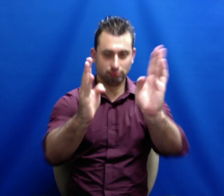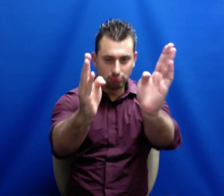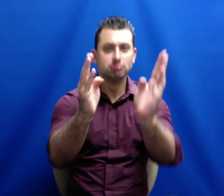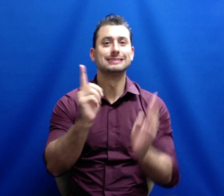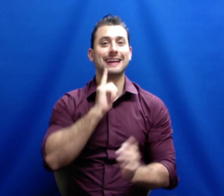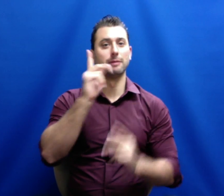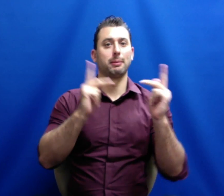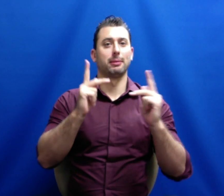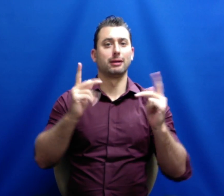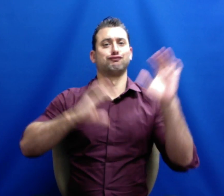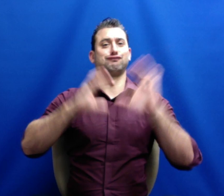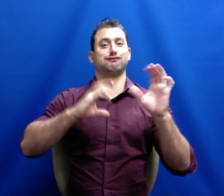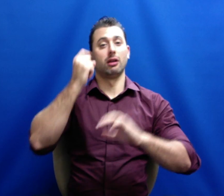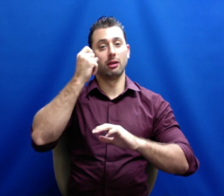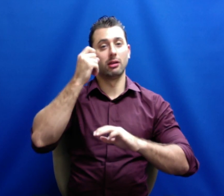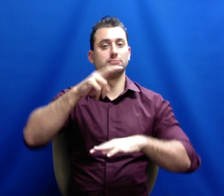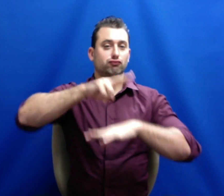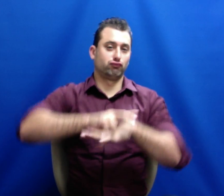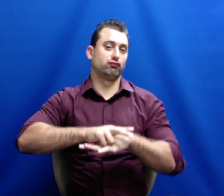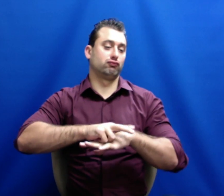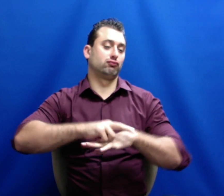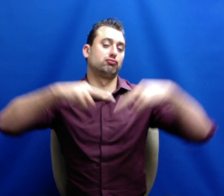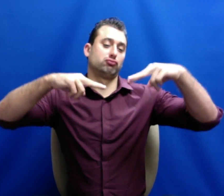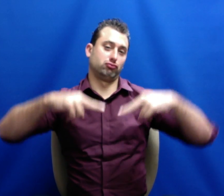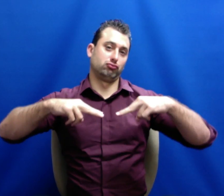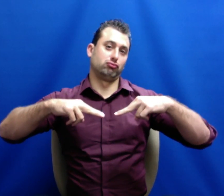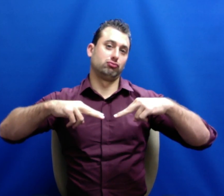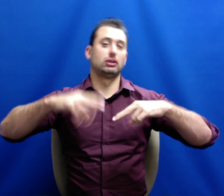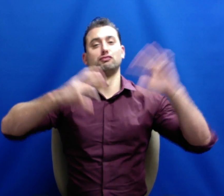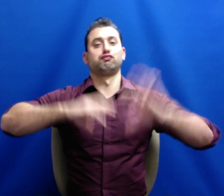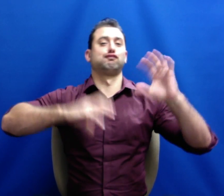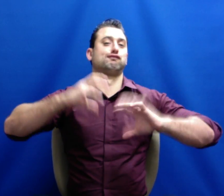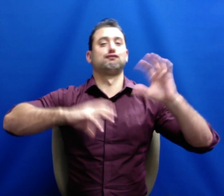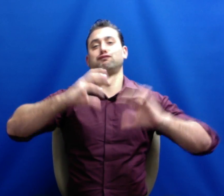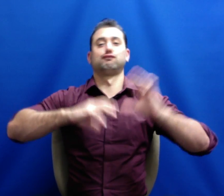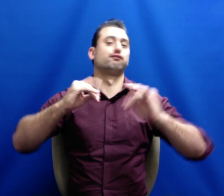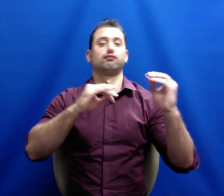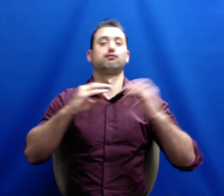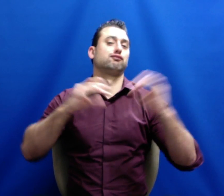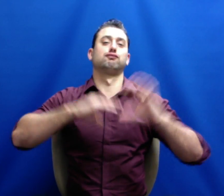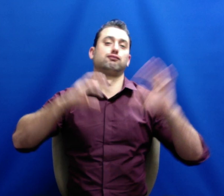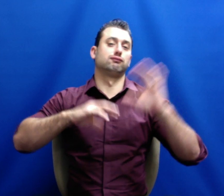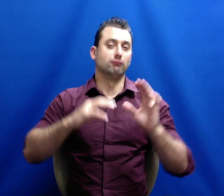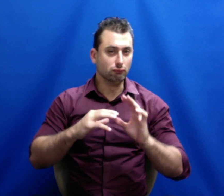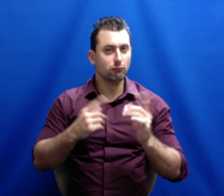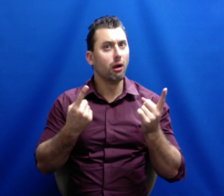hallway, dorm doors all along down this hallway, and two deaf people were talking, and they were sitting legs up